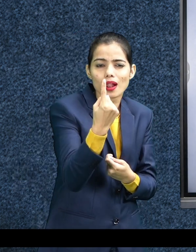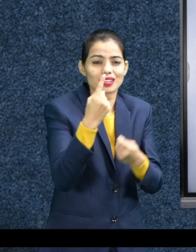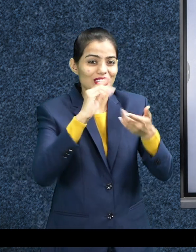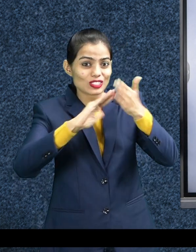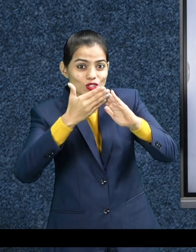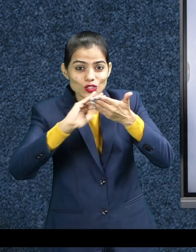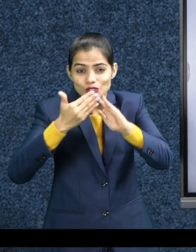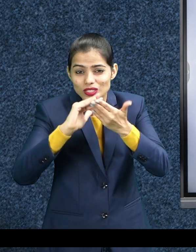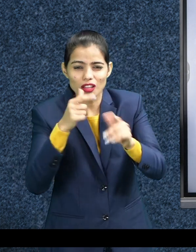follows.